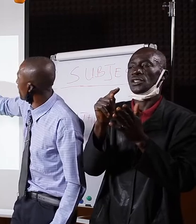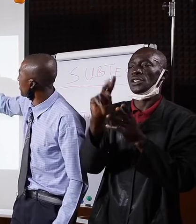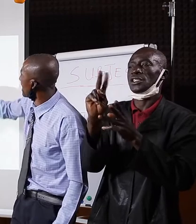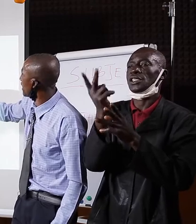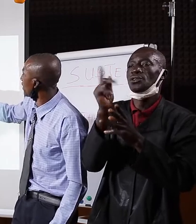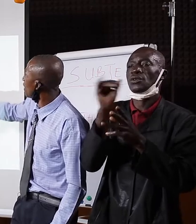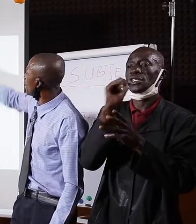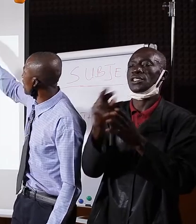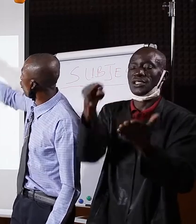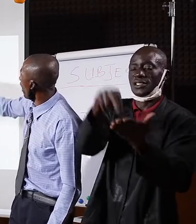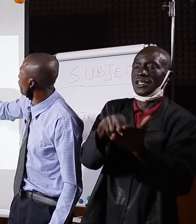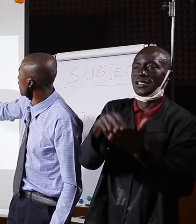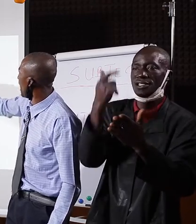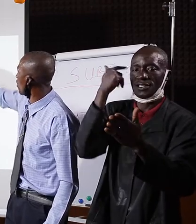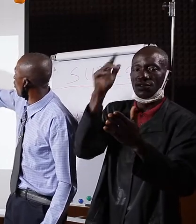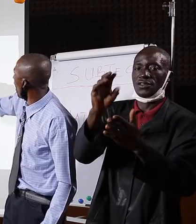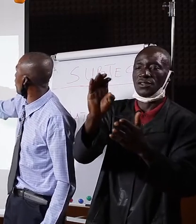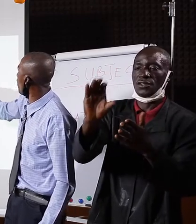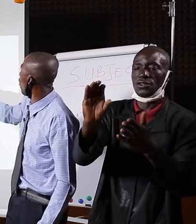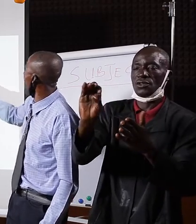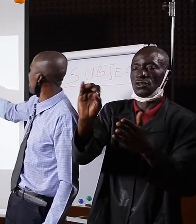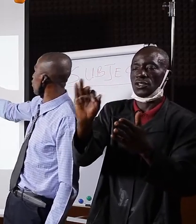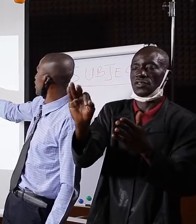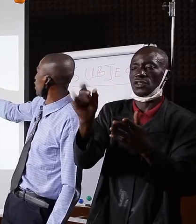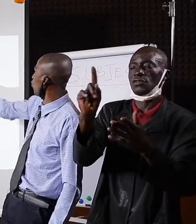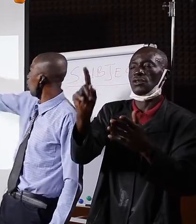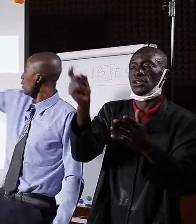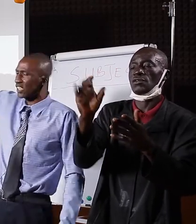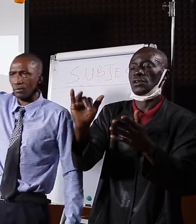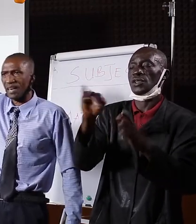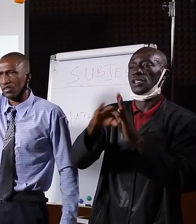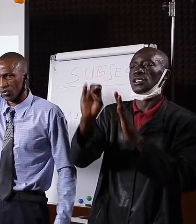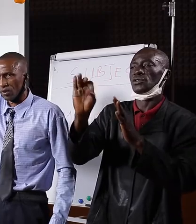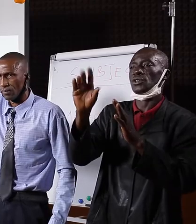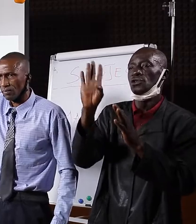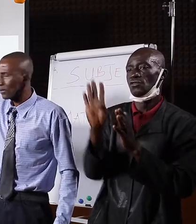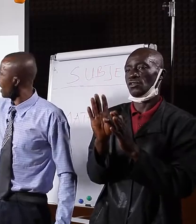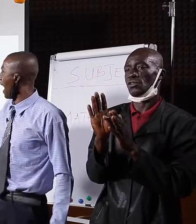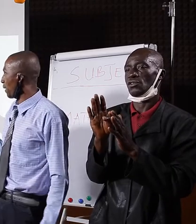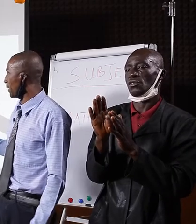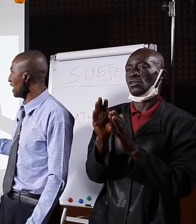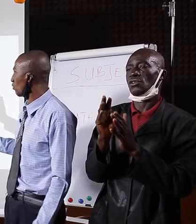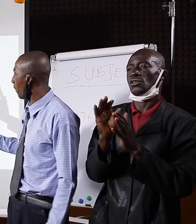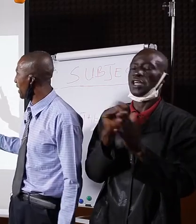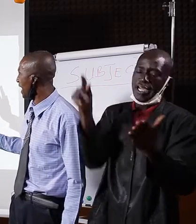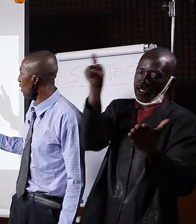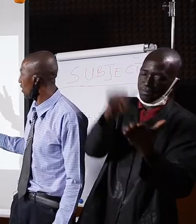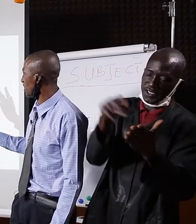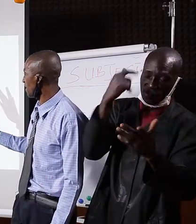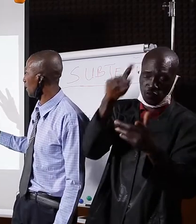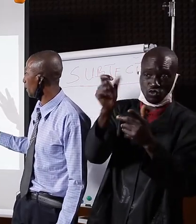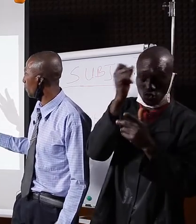is representing the coefficient of 1 over y in equation 4, which is minus 3. I repeat that for